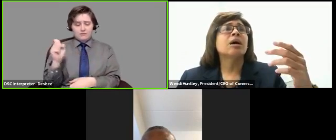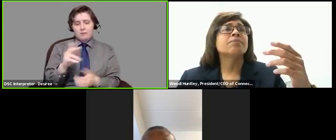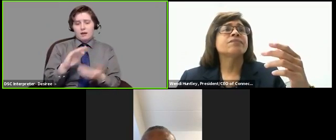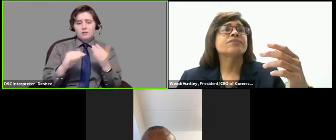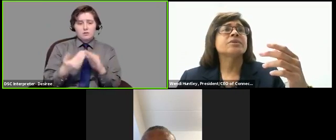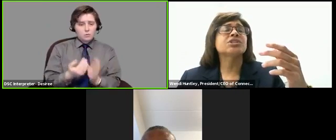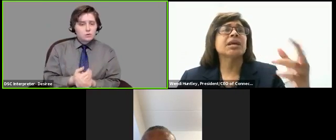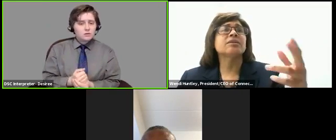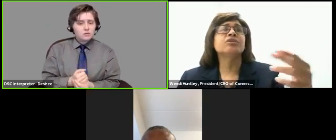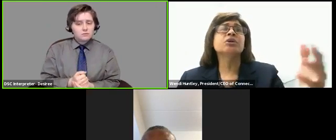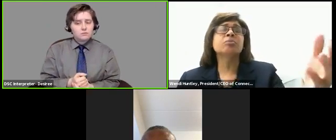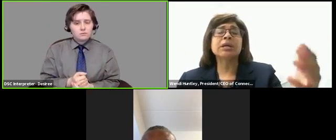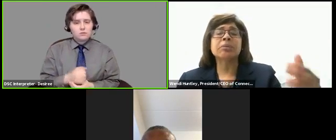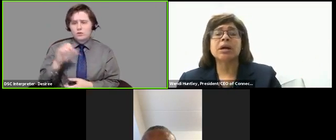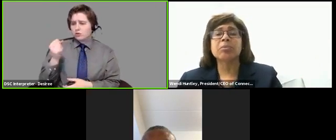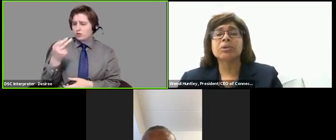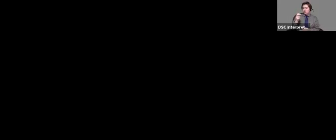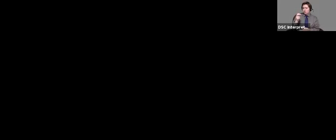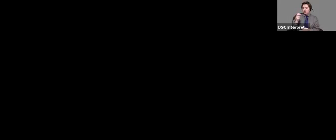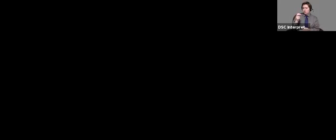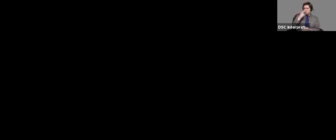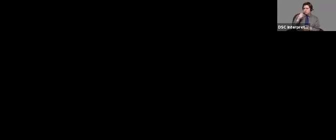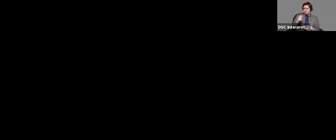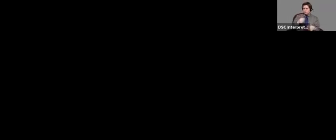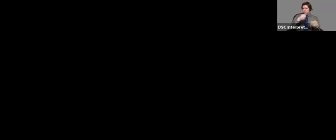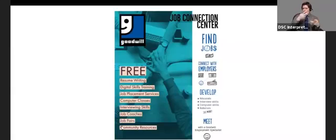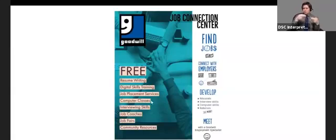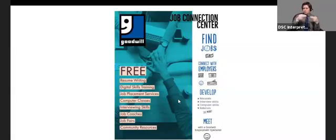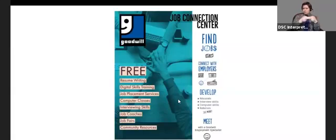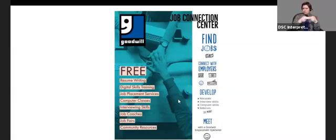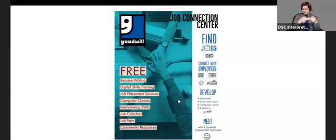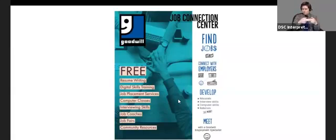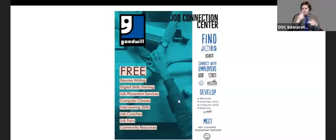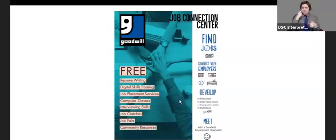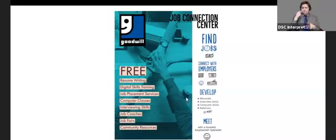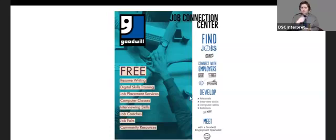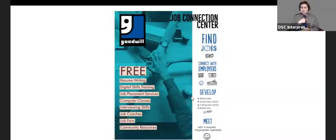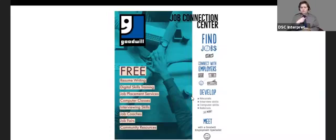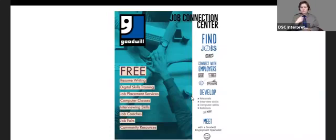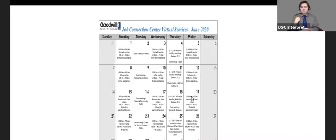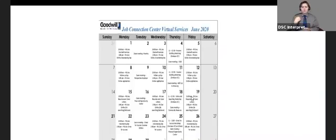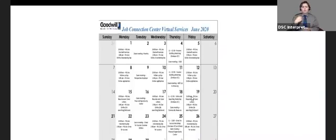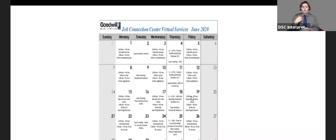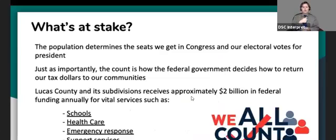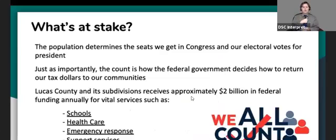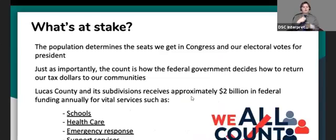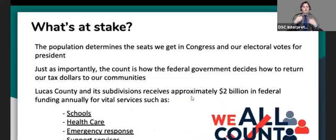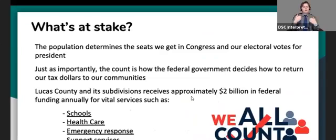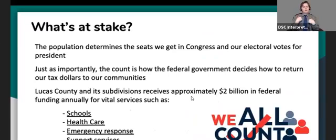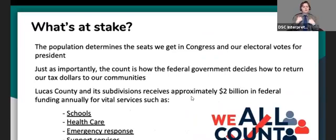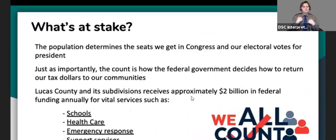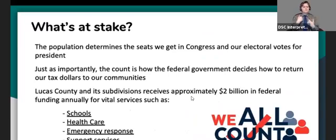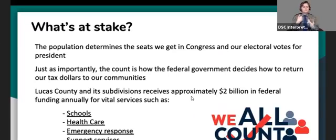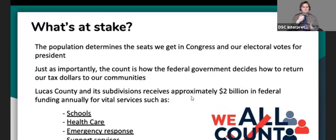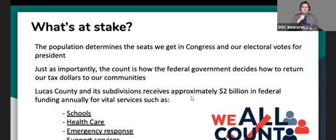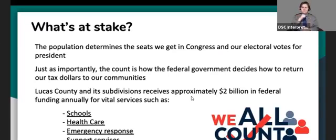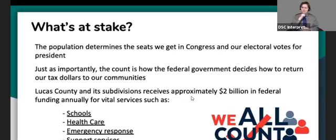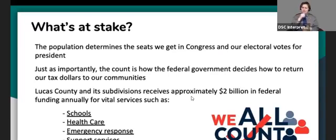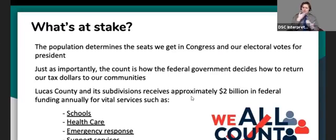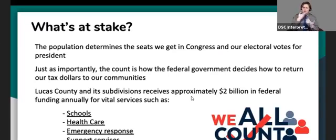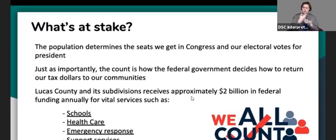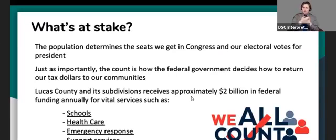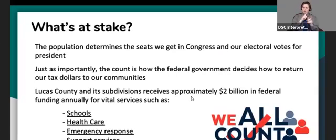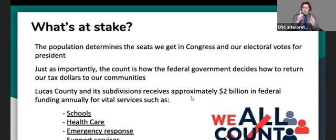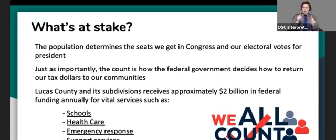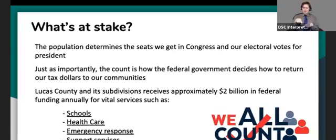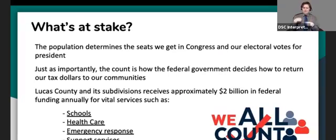Shannon, if you can bring up a couple of those slides for me. We've had not so great responses